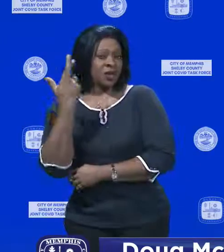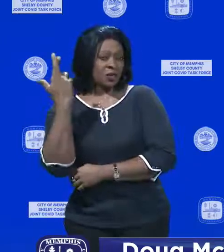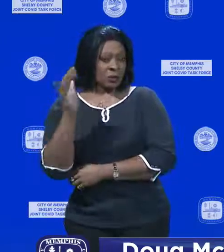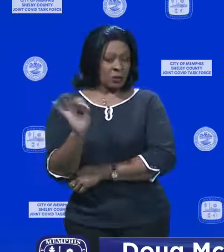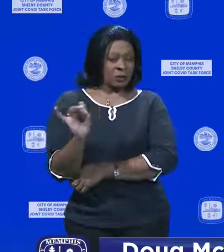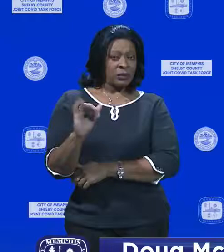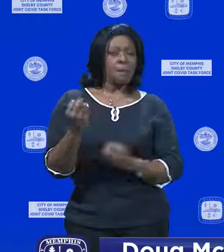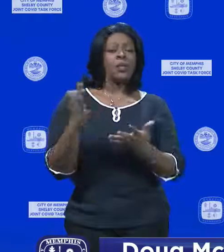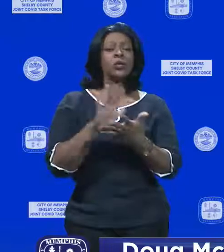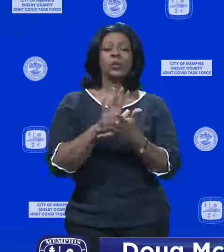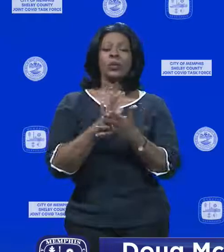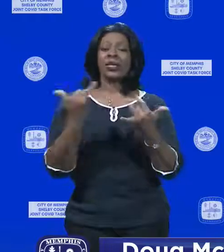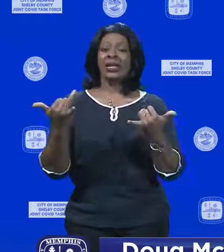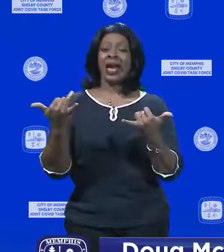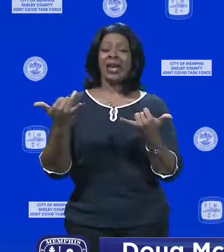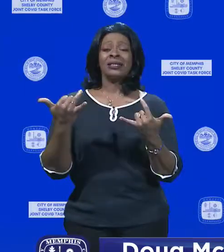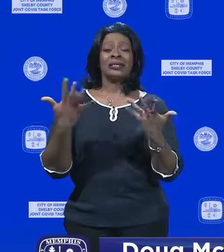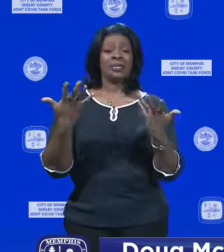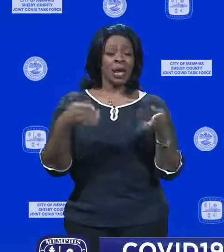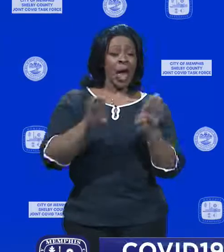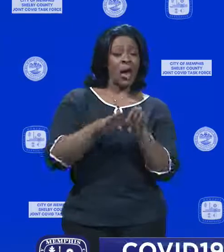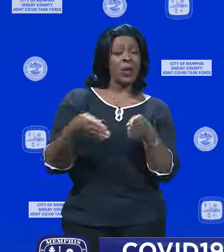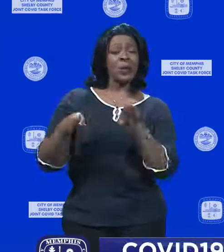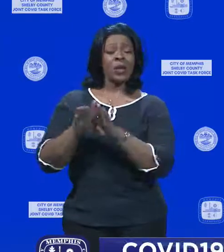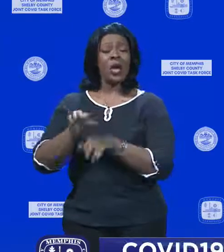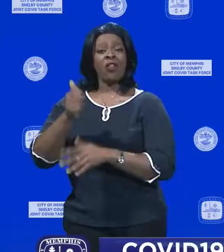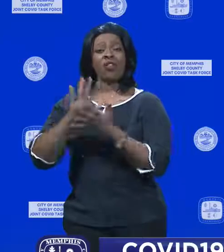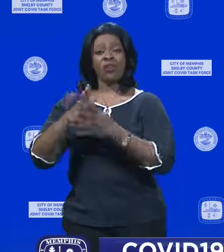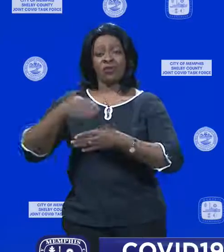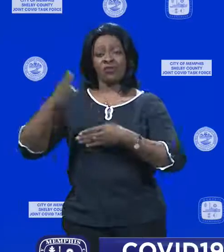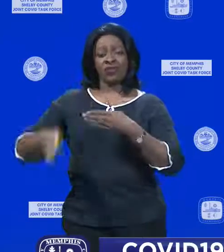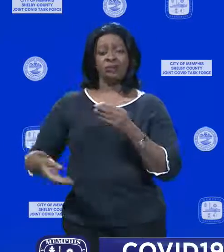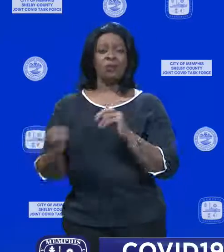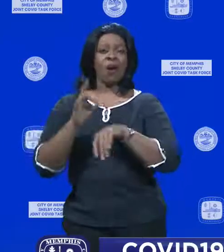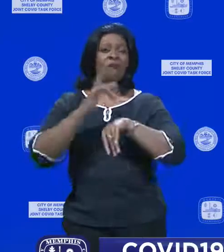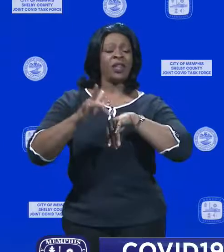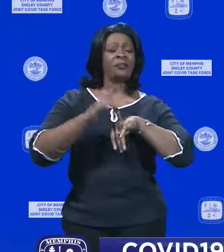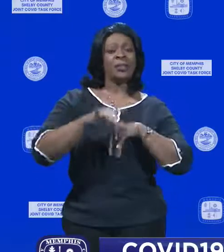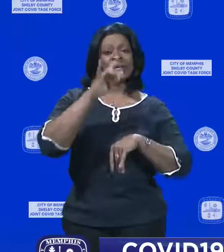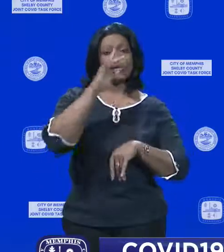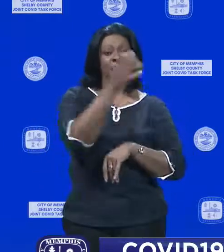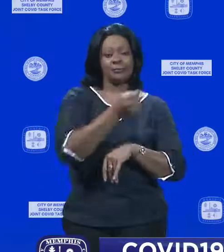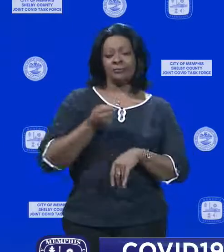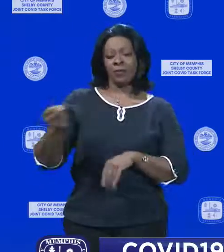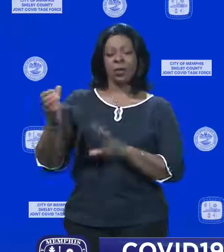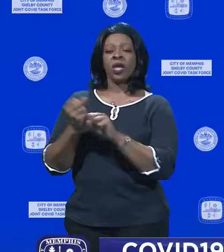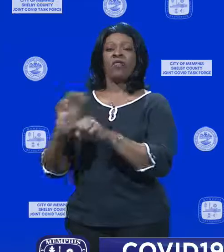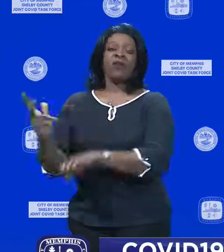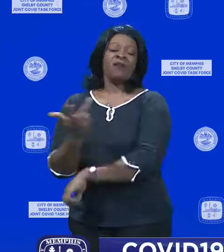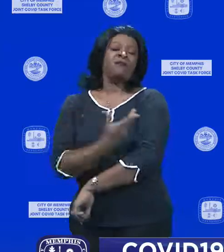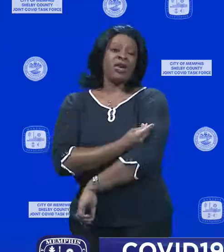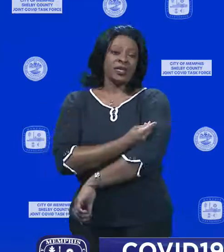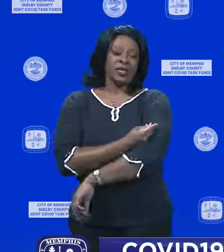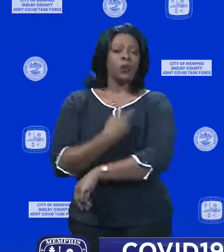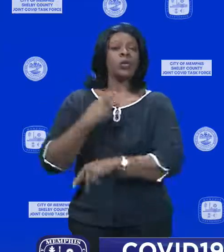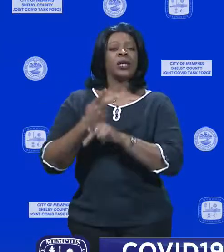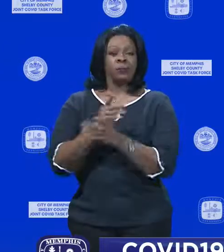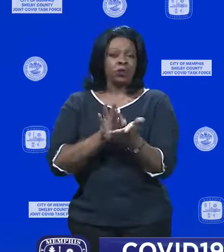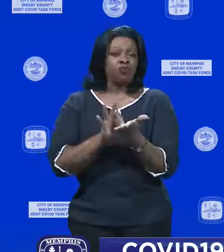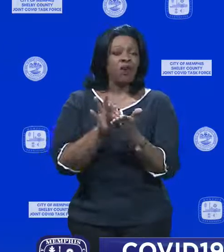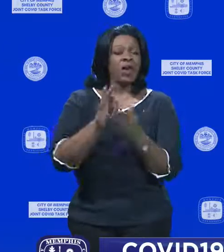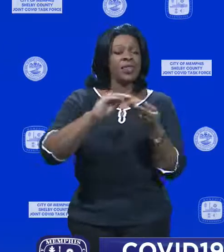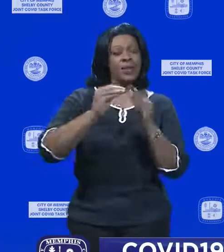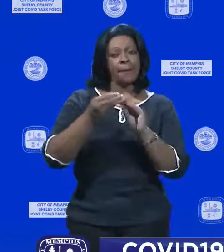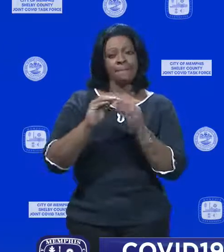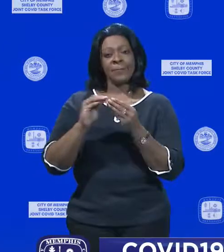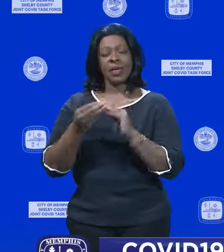since many of the schools are now out. Other schools are finishing up. That's more availability to get kids to come and get vaccinated. So we keep track of the number